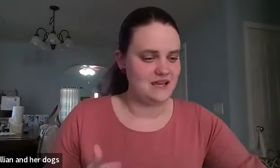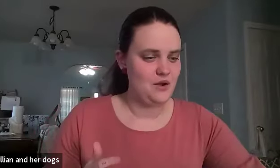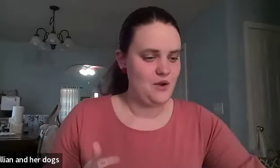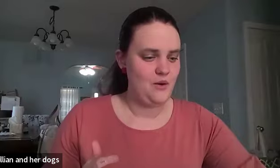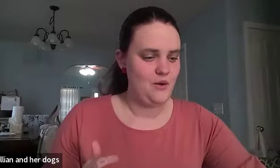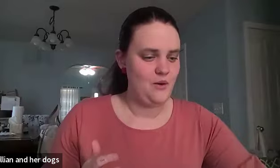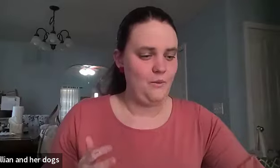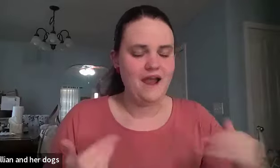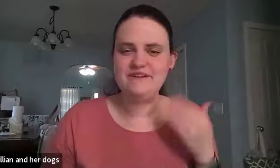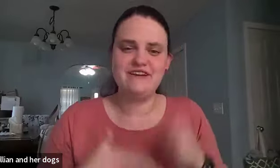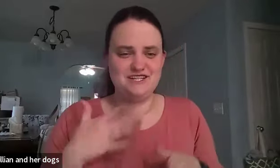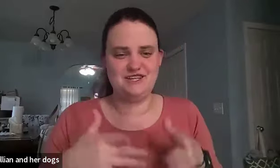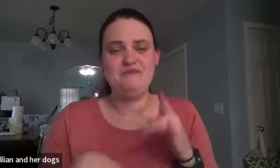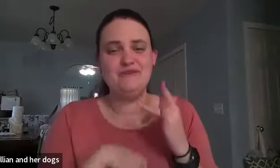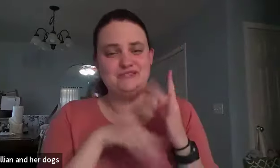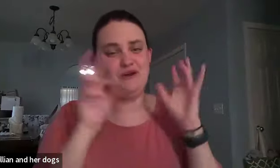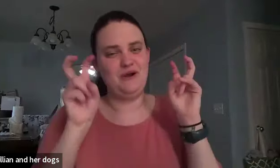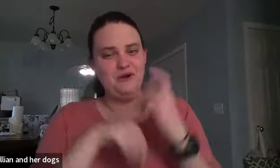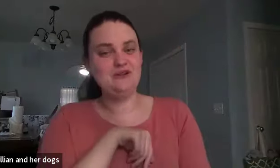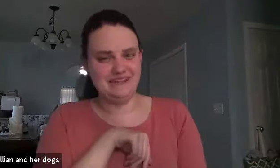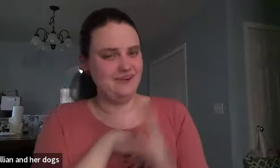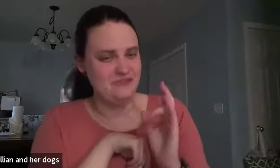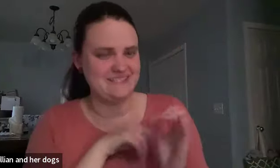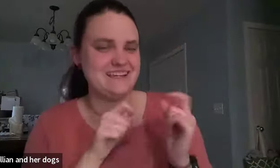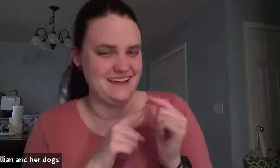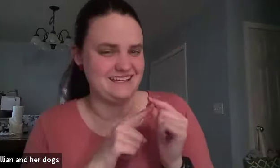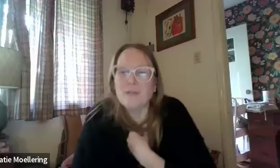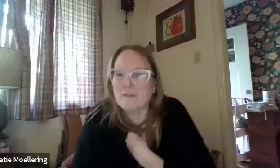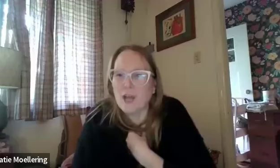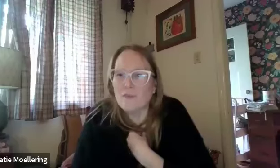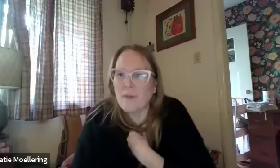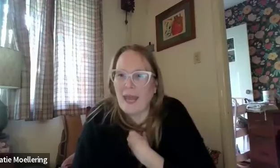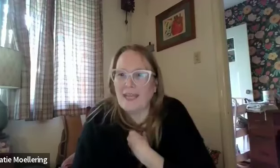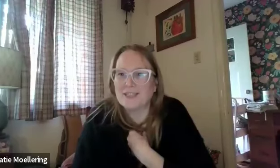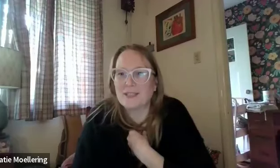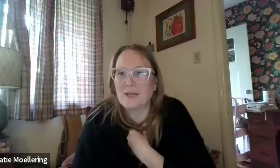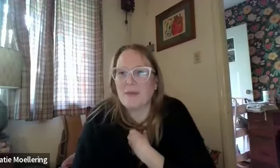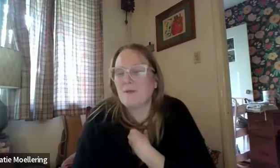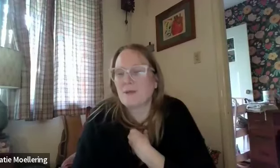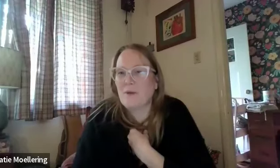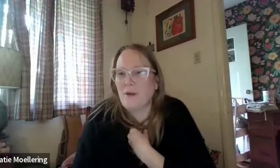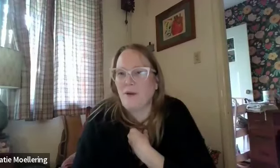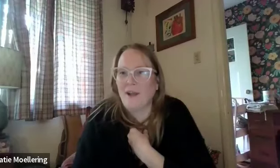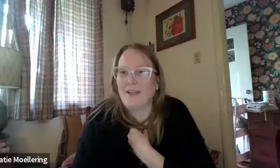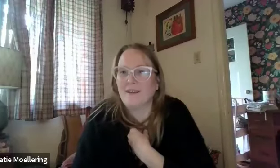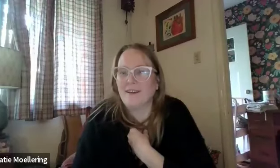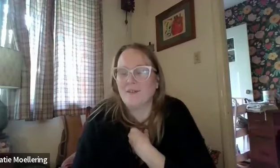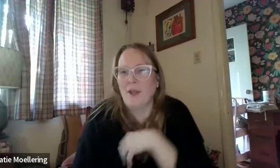like, why are we finished so early on I these? might have left off a page. Like that might be what's going on. I don't